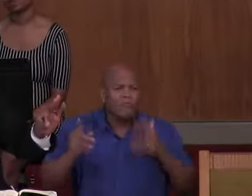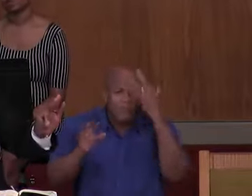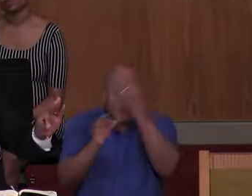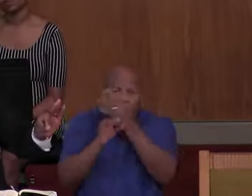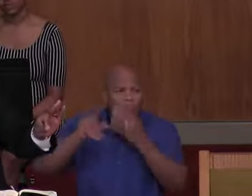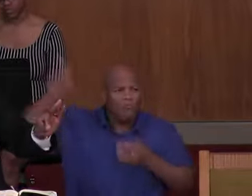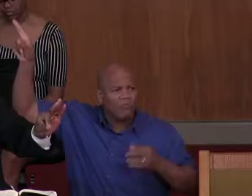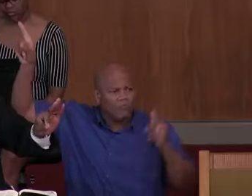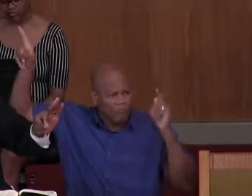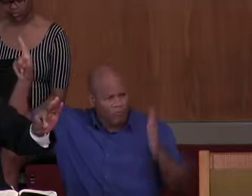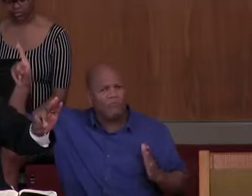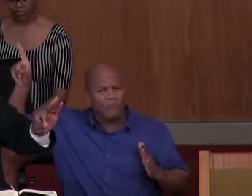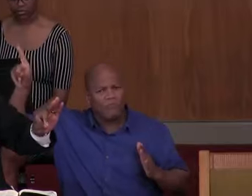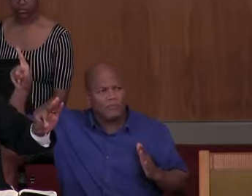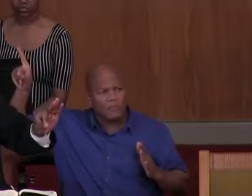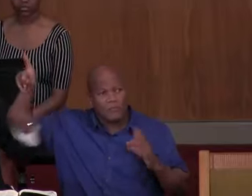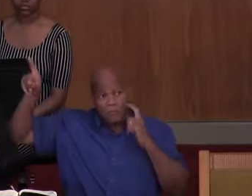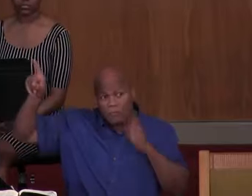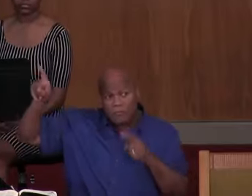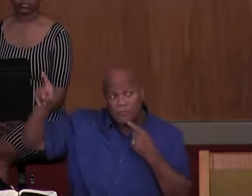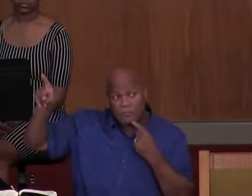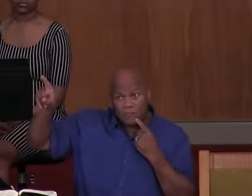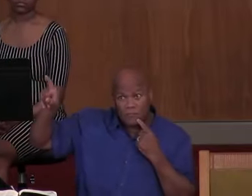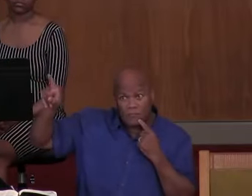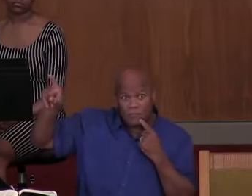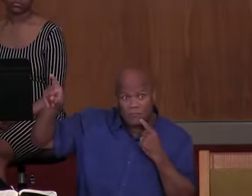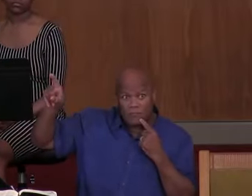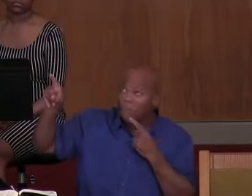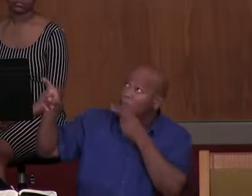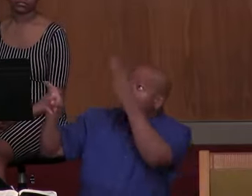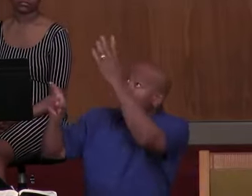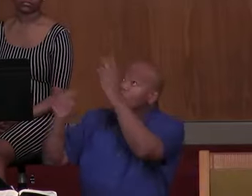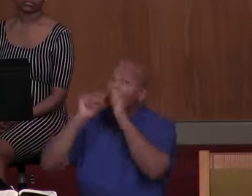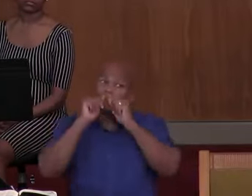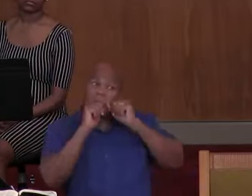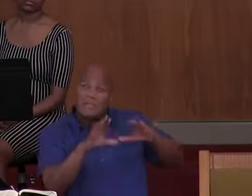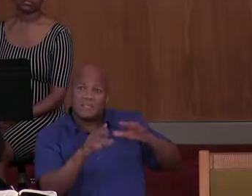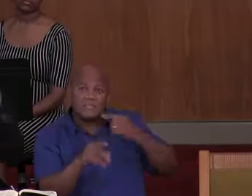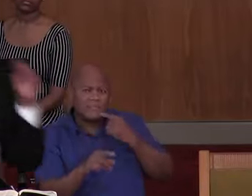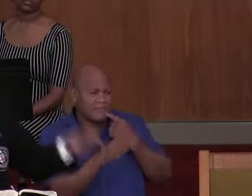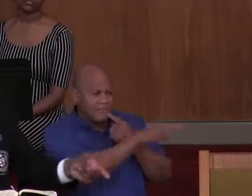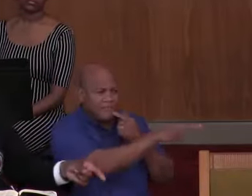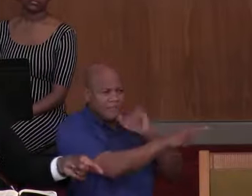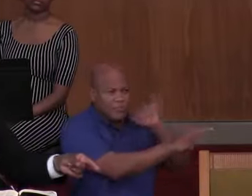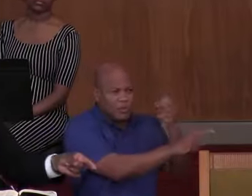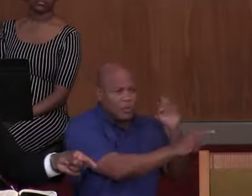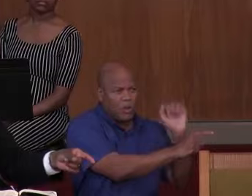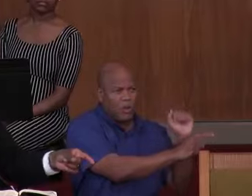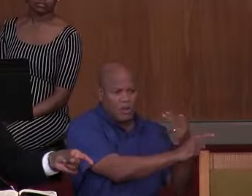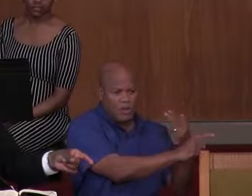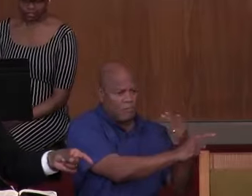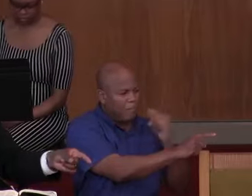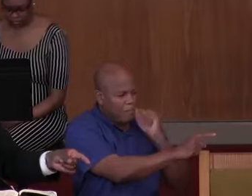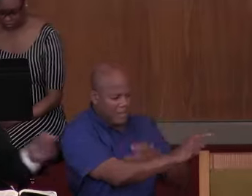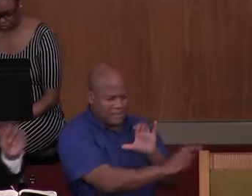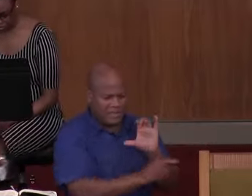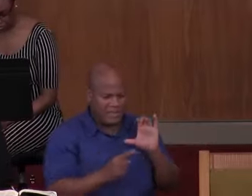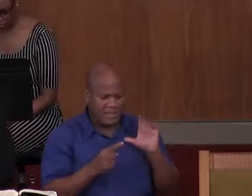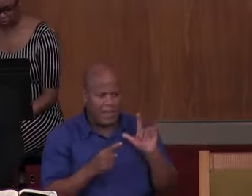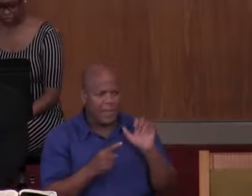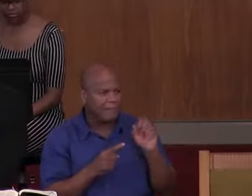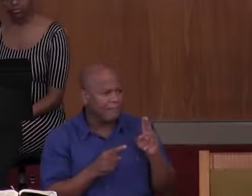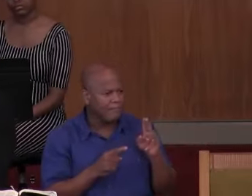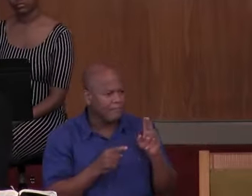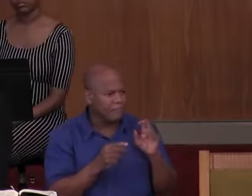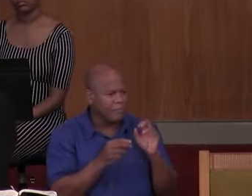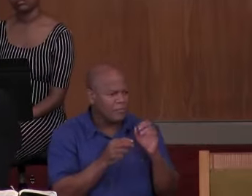say, watch this, God blessed him. It said Joshua did. Don't let that